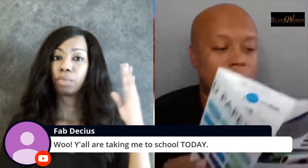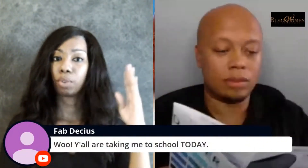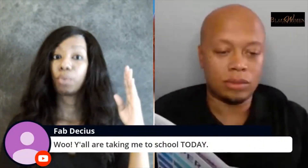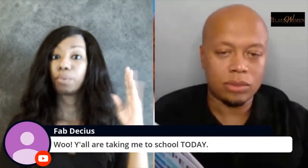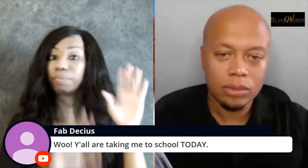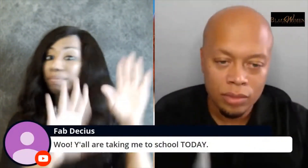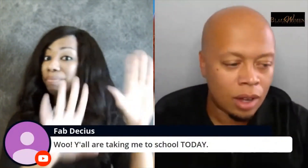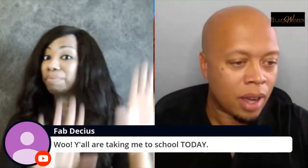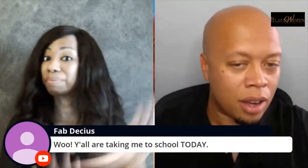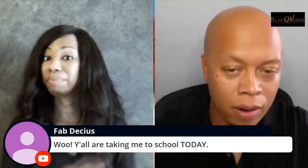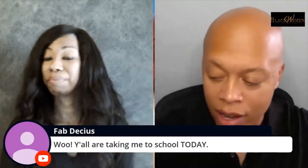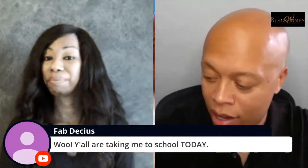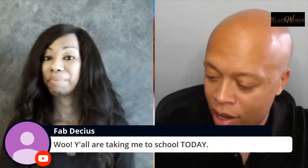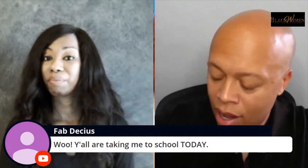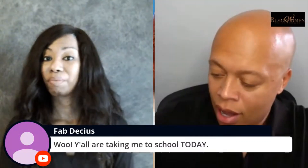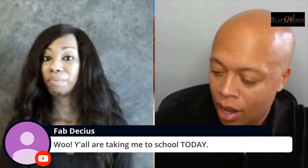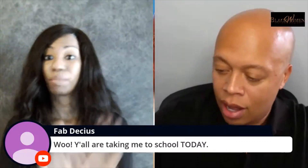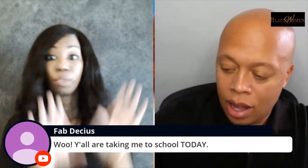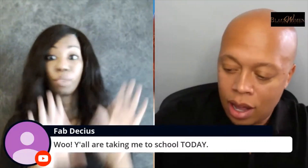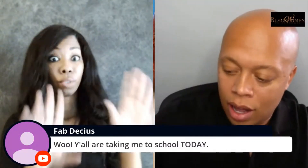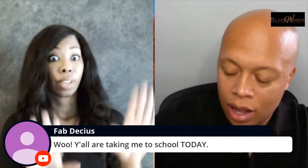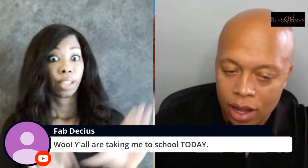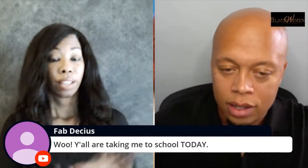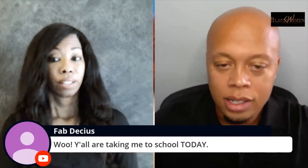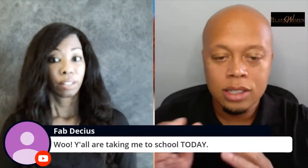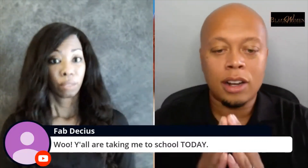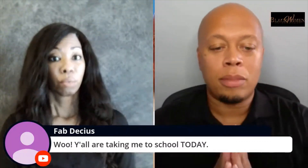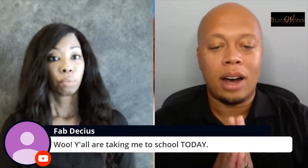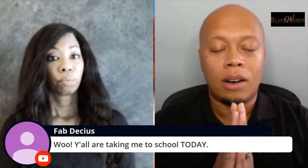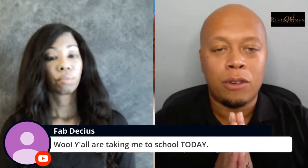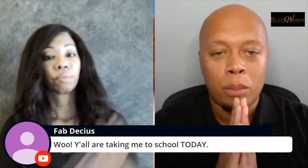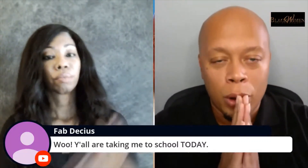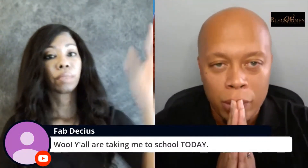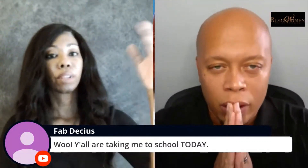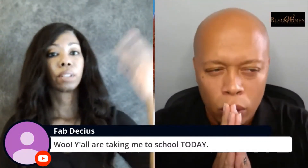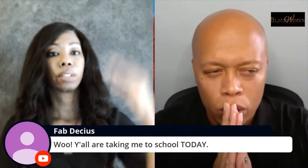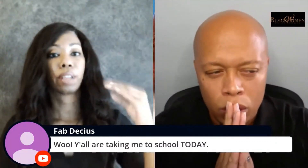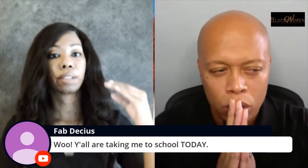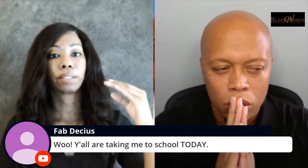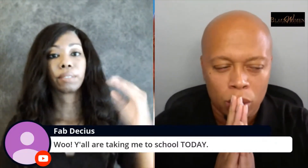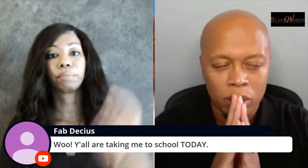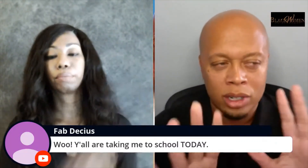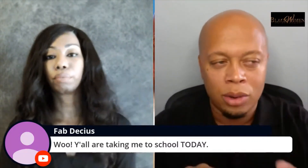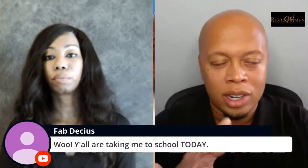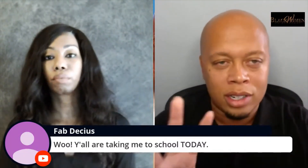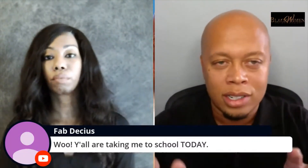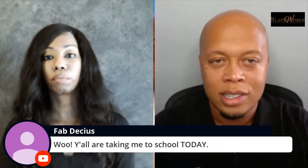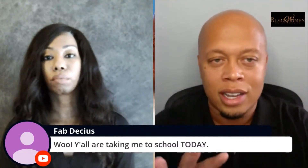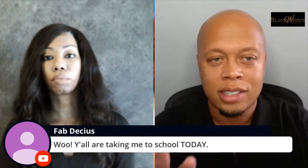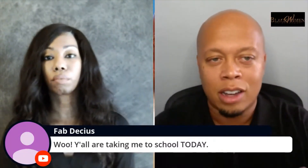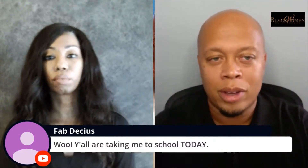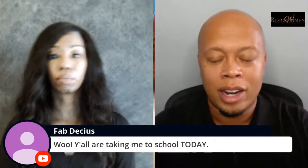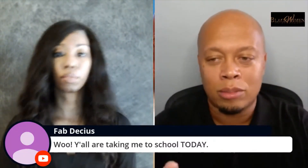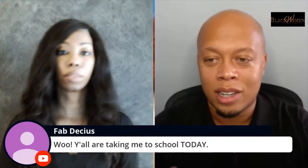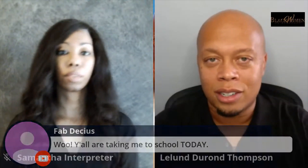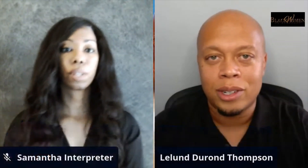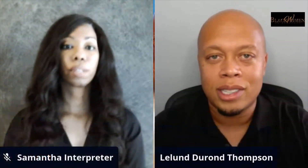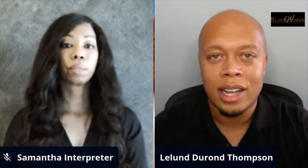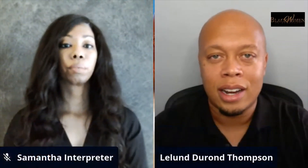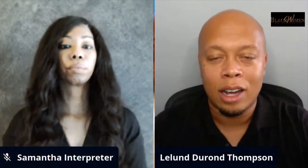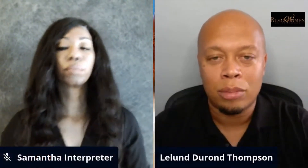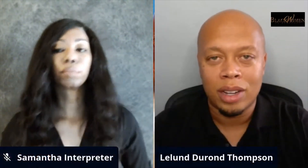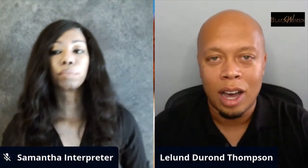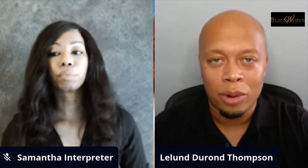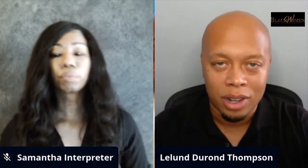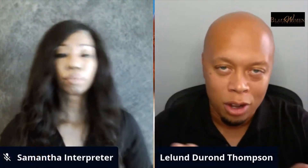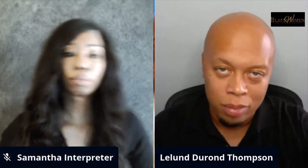Awesome. Okay, great. Let's talk about for a moment where we're going into this tech stuff, and I'm telling you to set